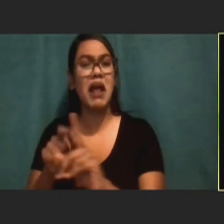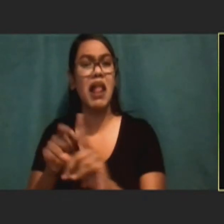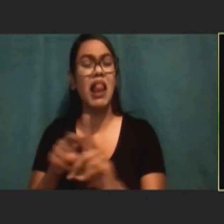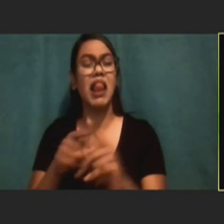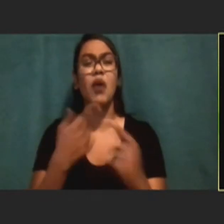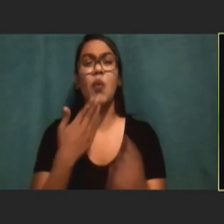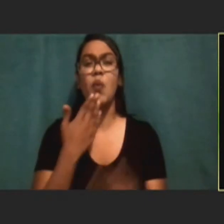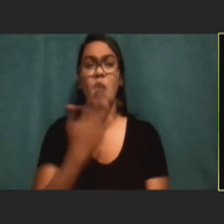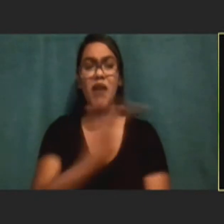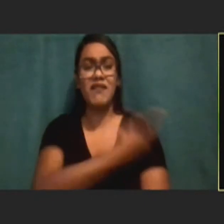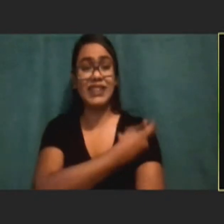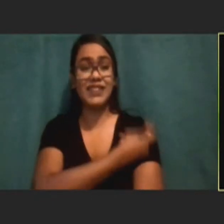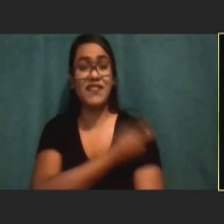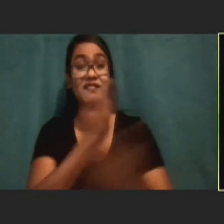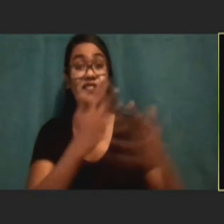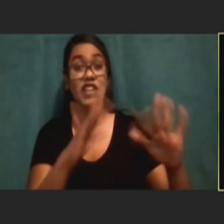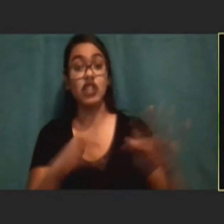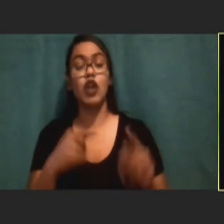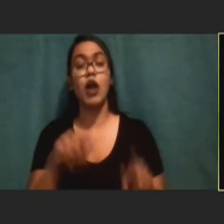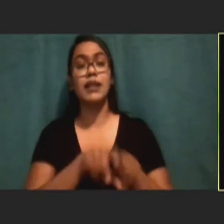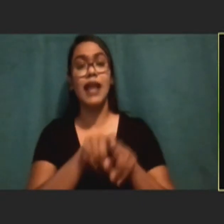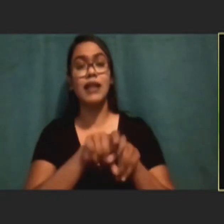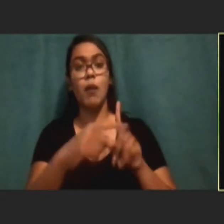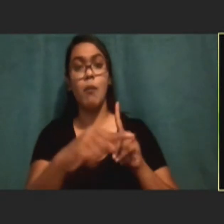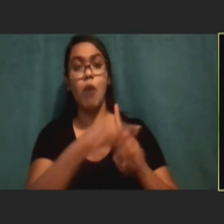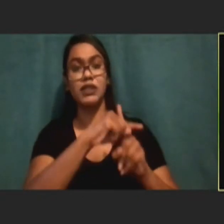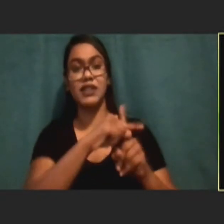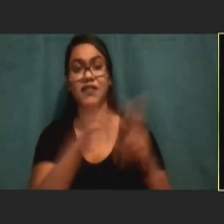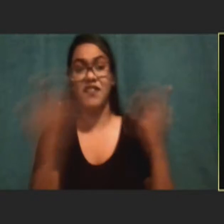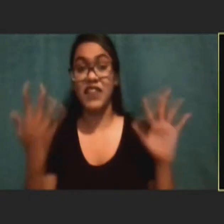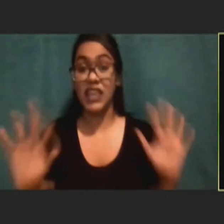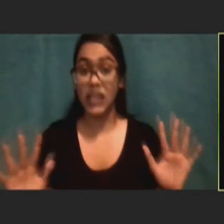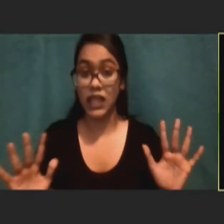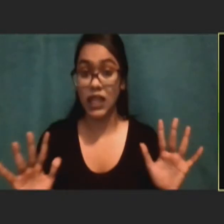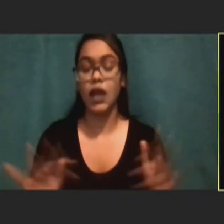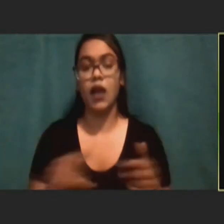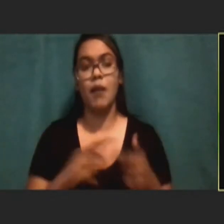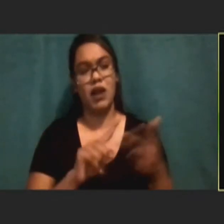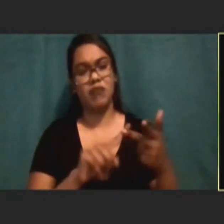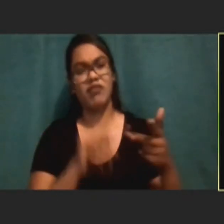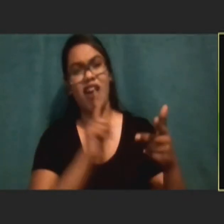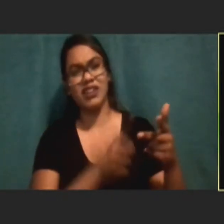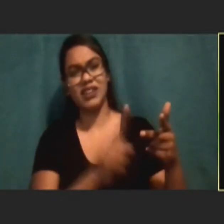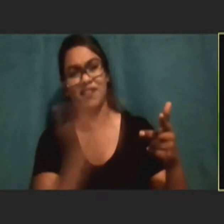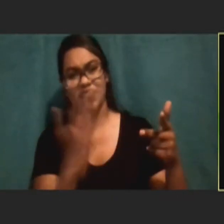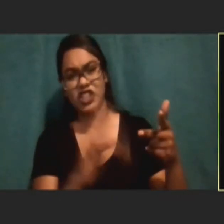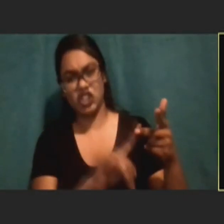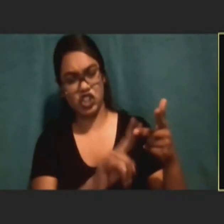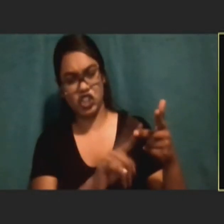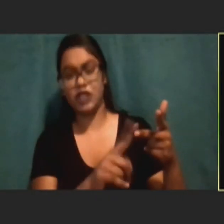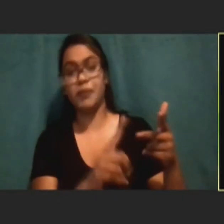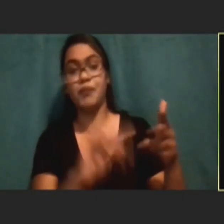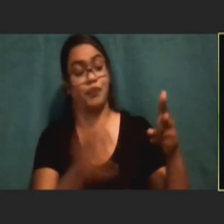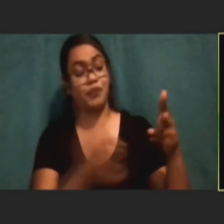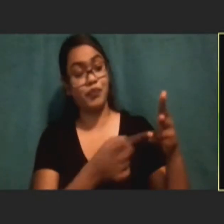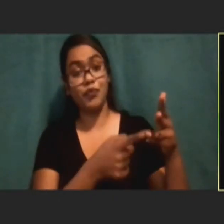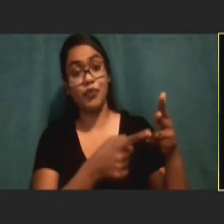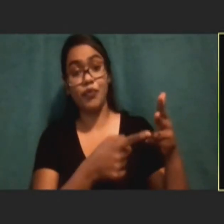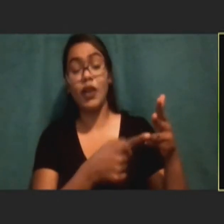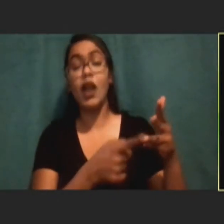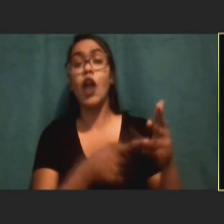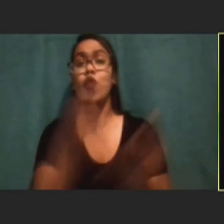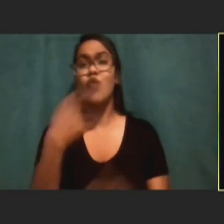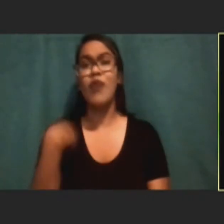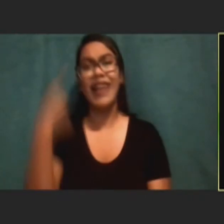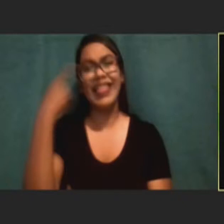on. Charlotte Kiwan from EWN, what do you think the chances are for those countries or nations